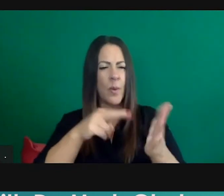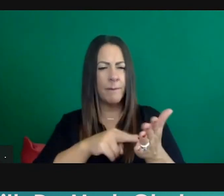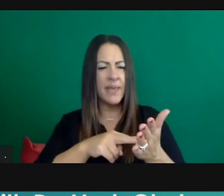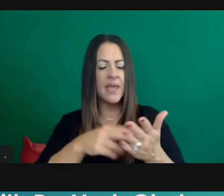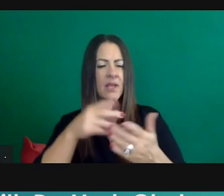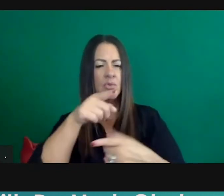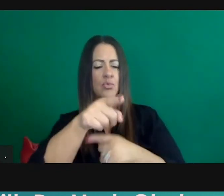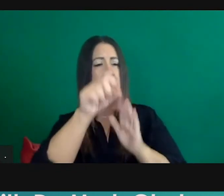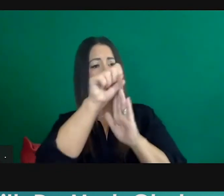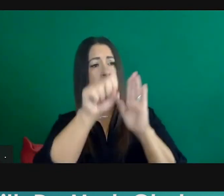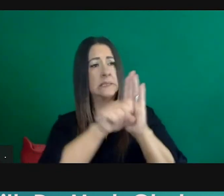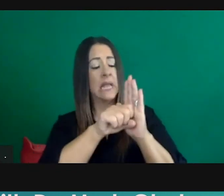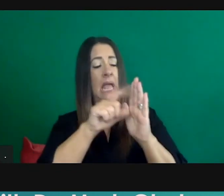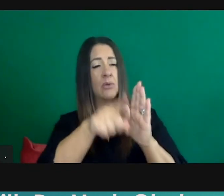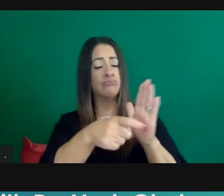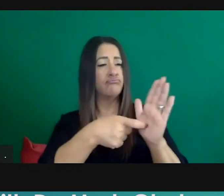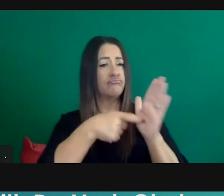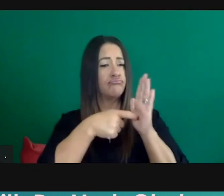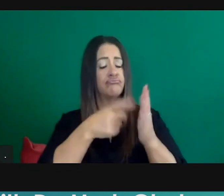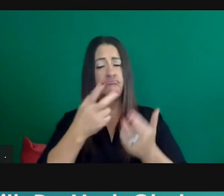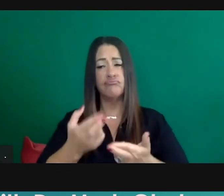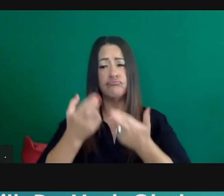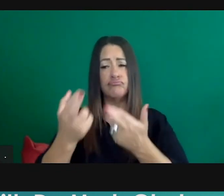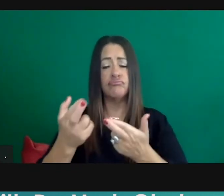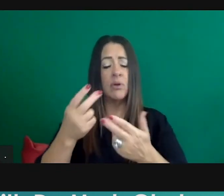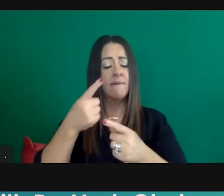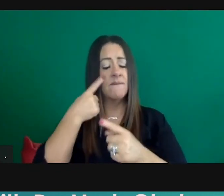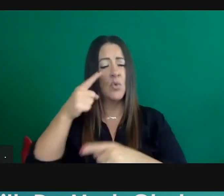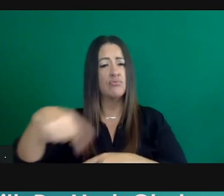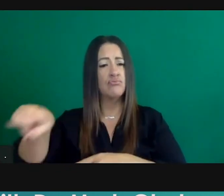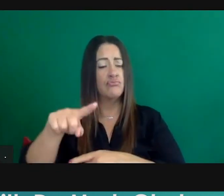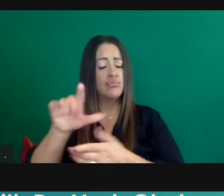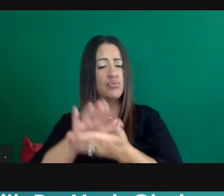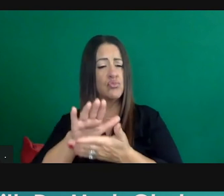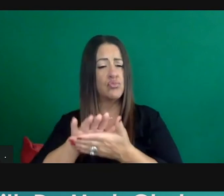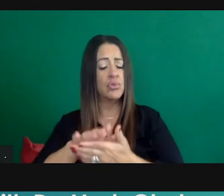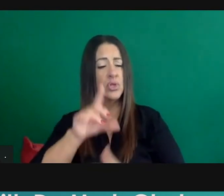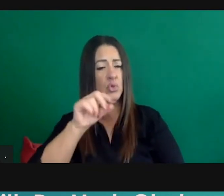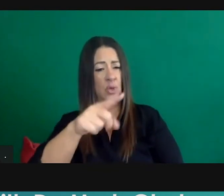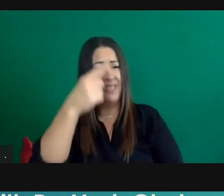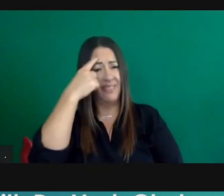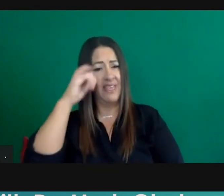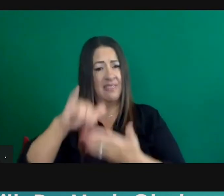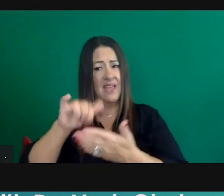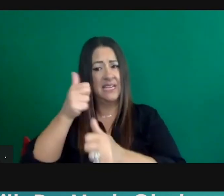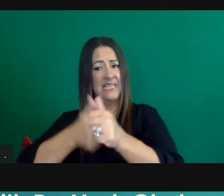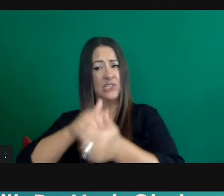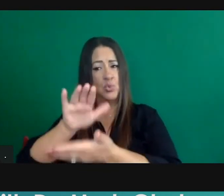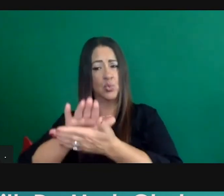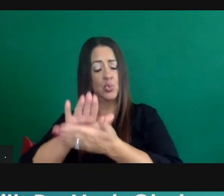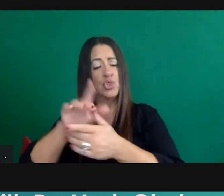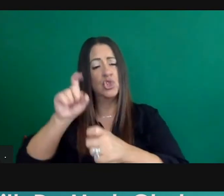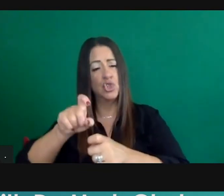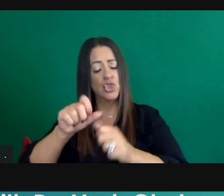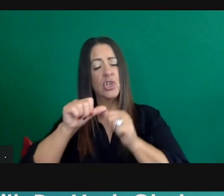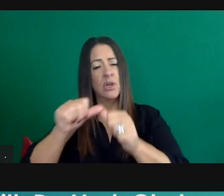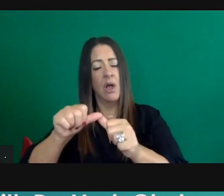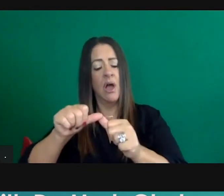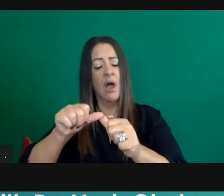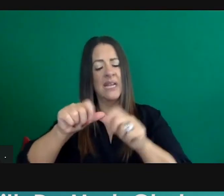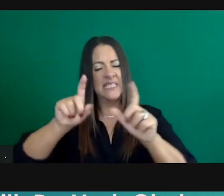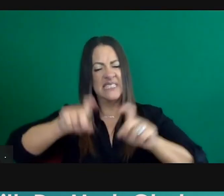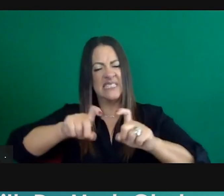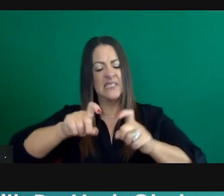state recommending or requiring, and do you believe schools should be routinely testing employees and students to prevent